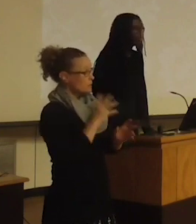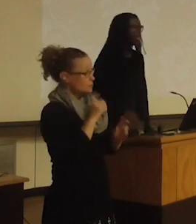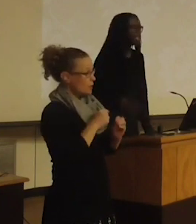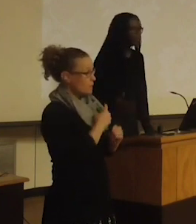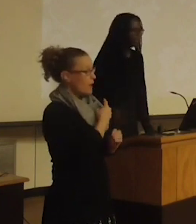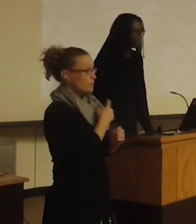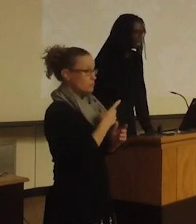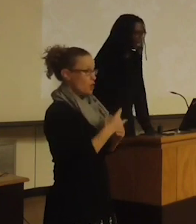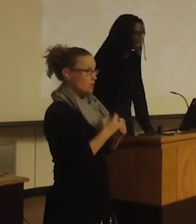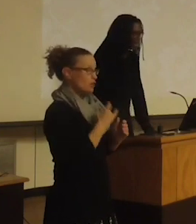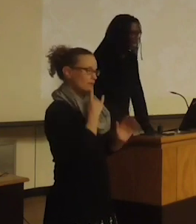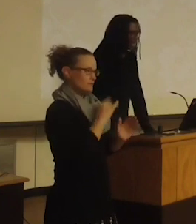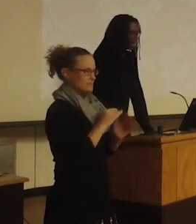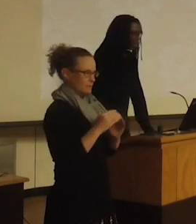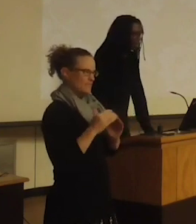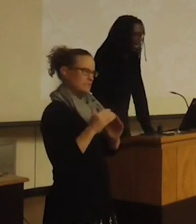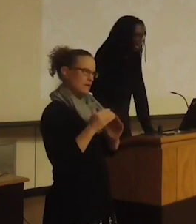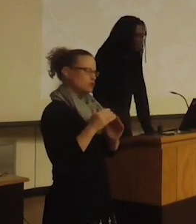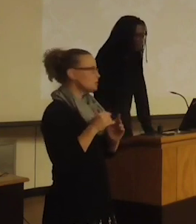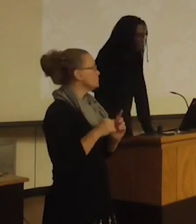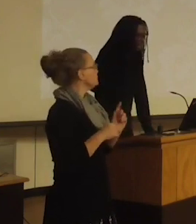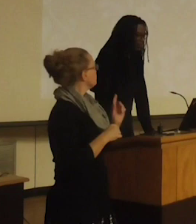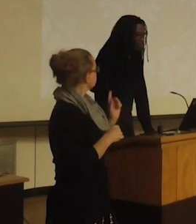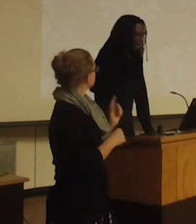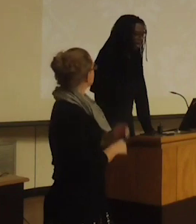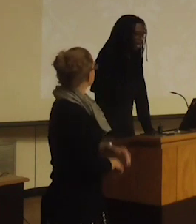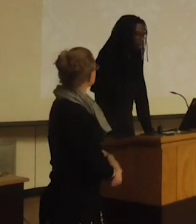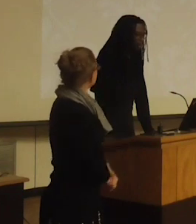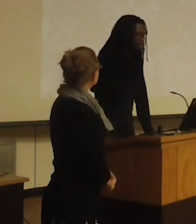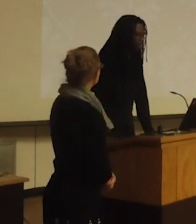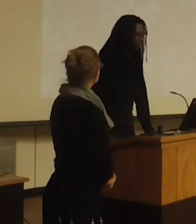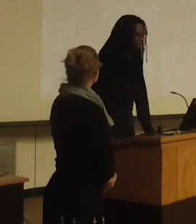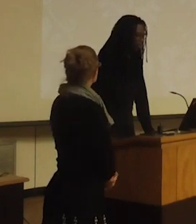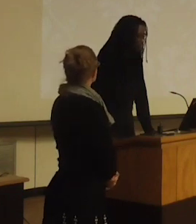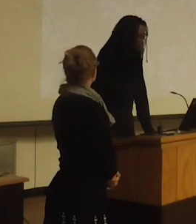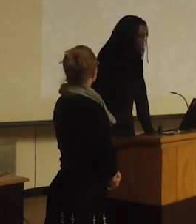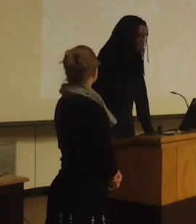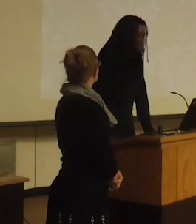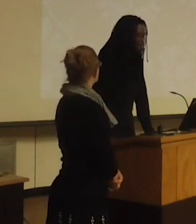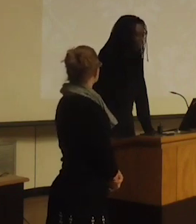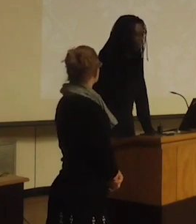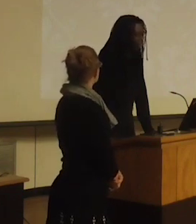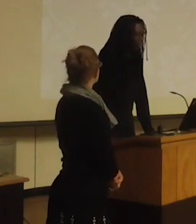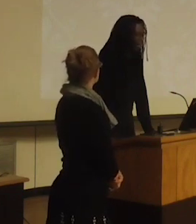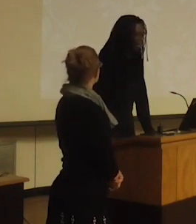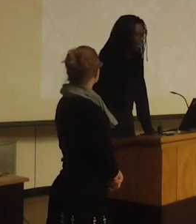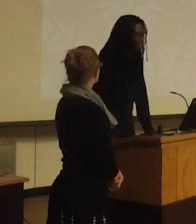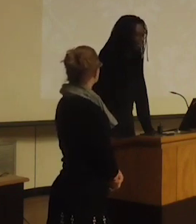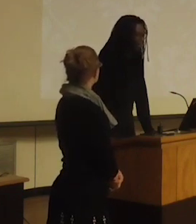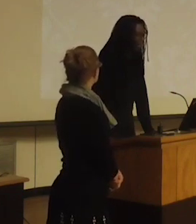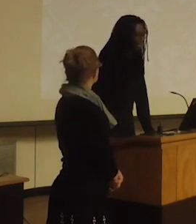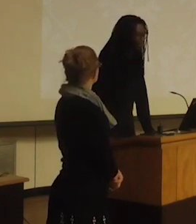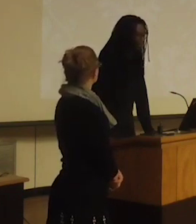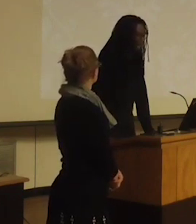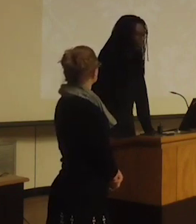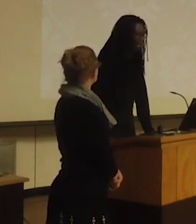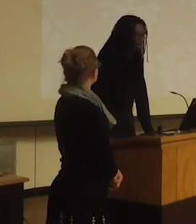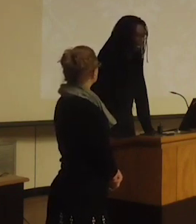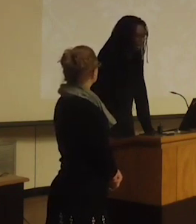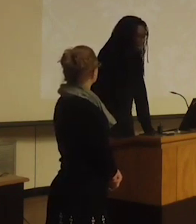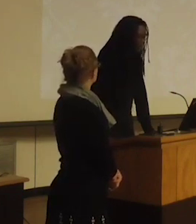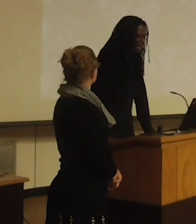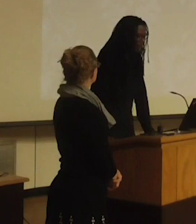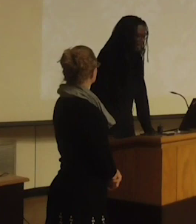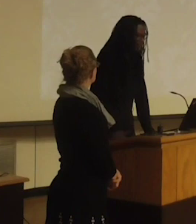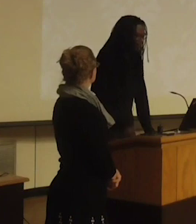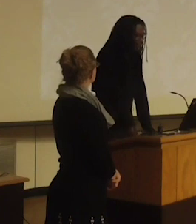the project of civilization. There are the elements which seem to mock at all human control, the earth which quakes and is torn apart and